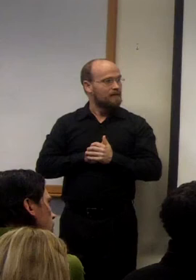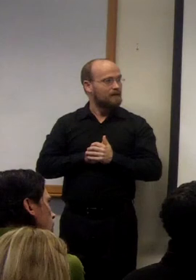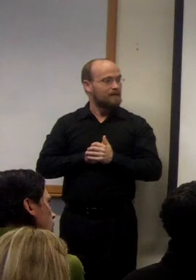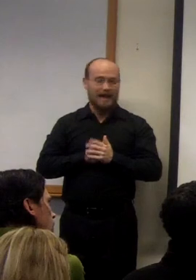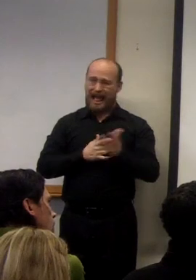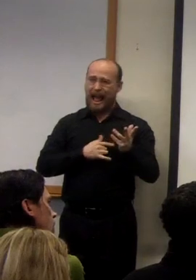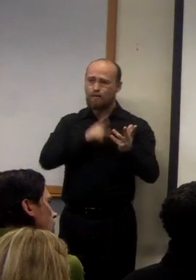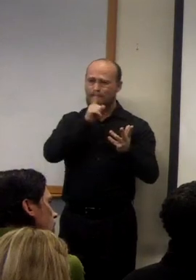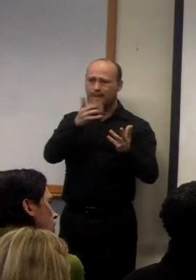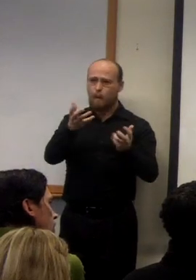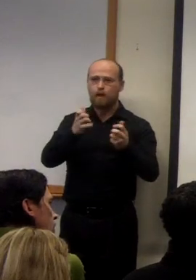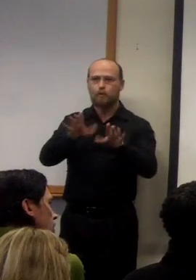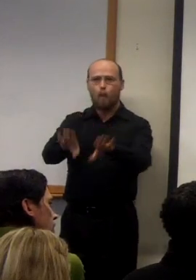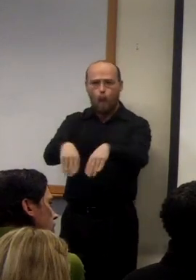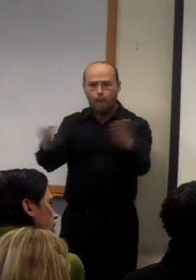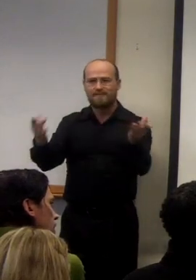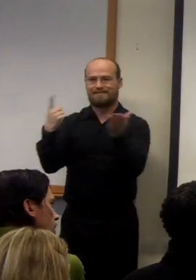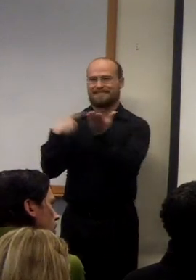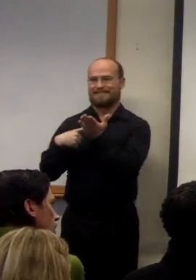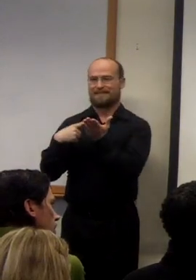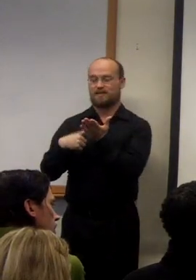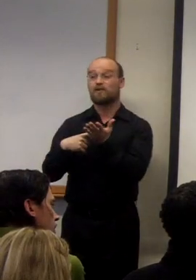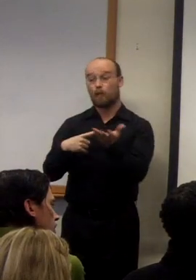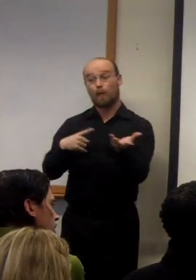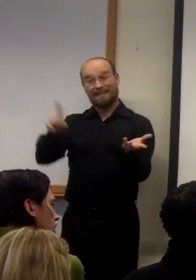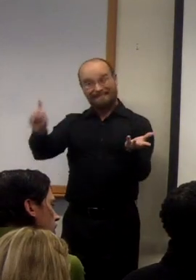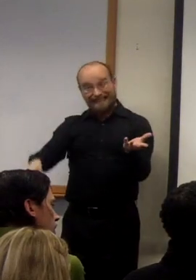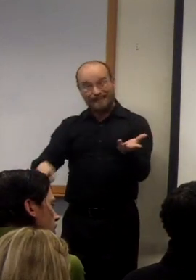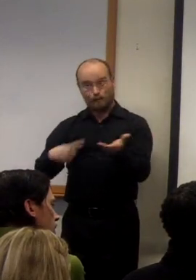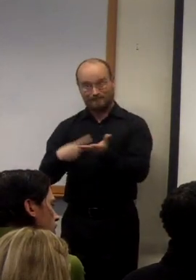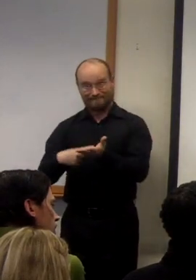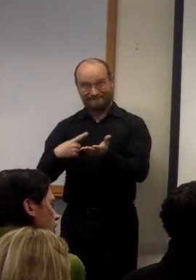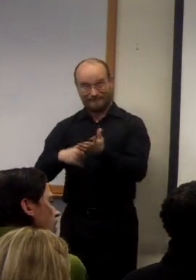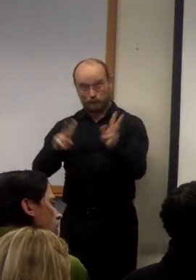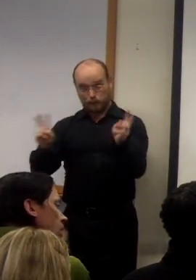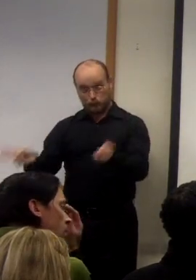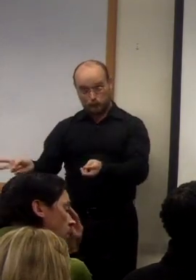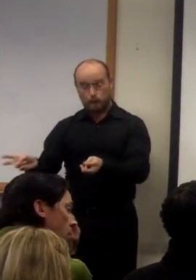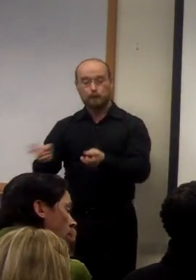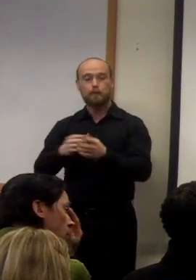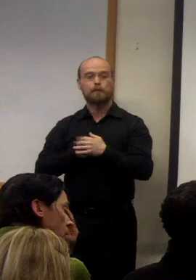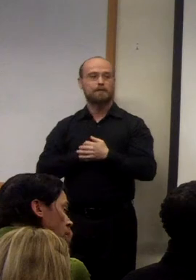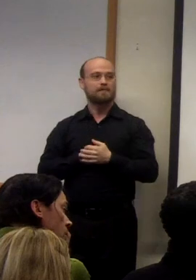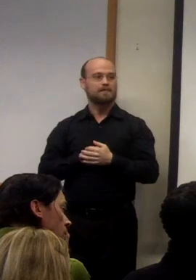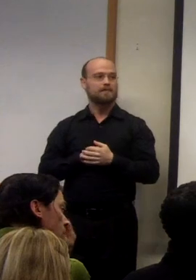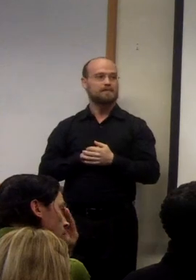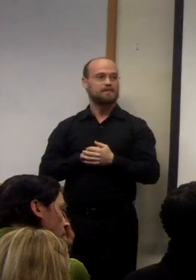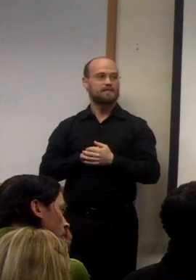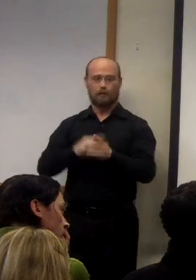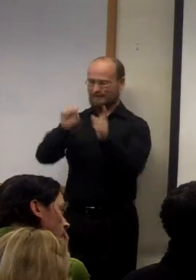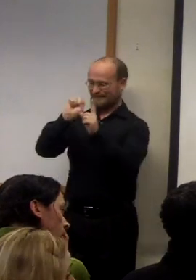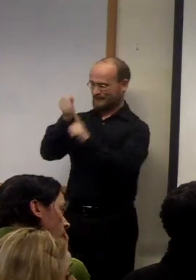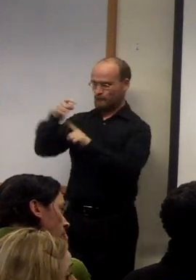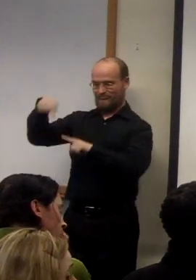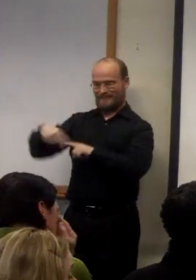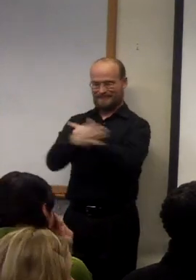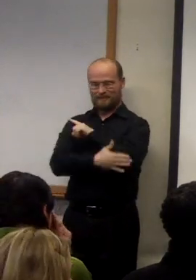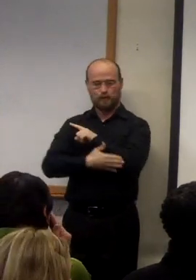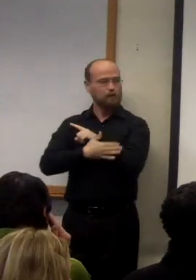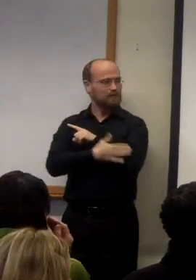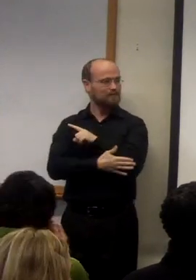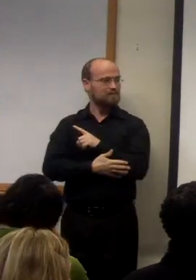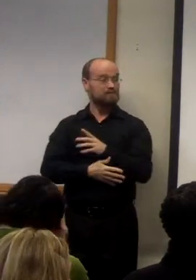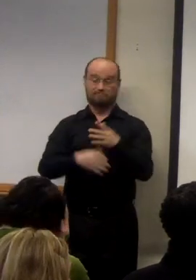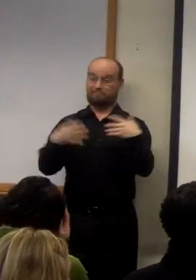because I really want to open this up for discussion, because we need to talk about this. So again, the state of this country is that here we are. We have a